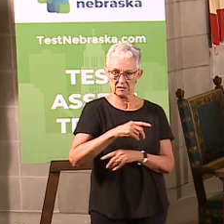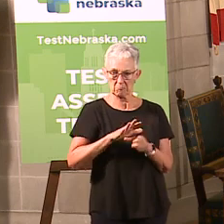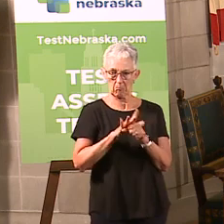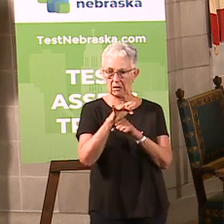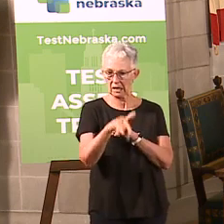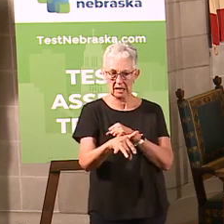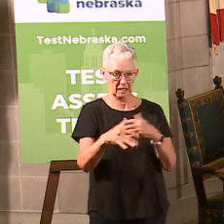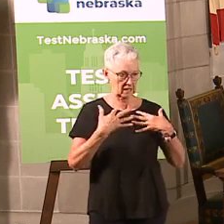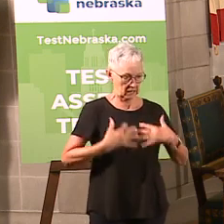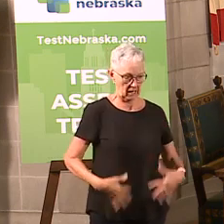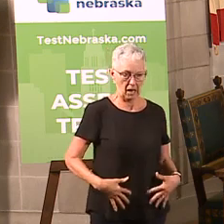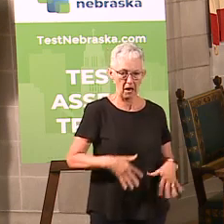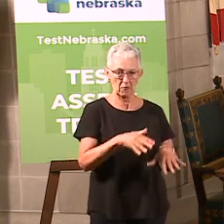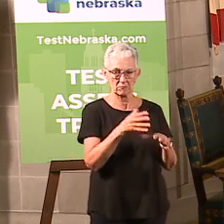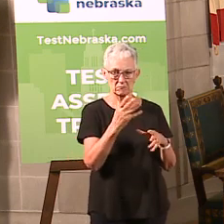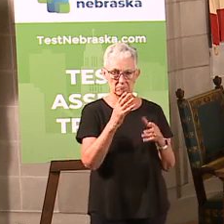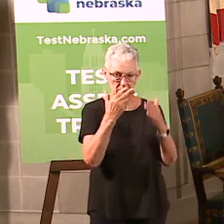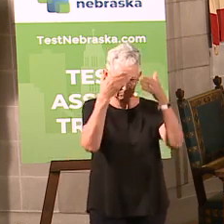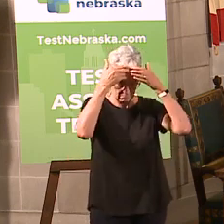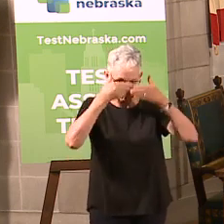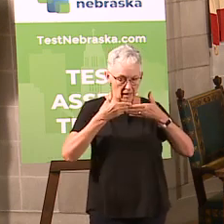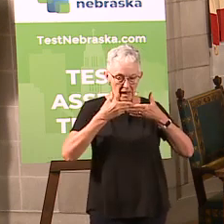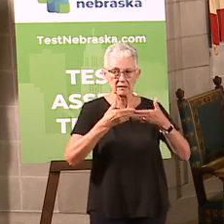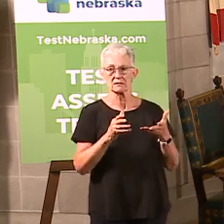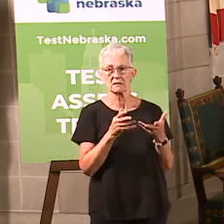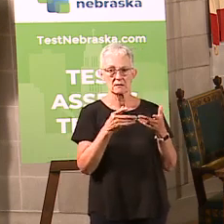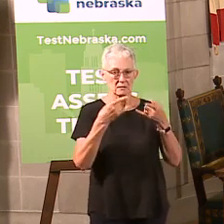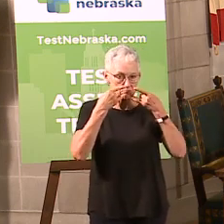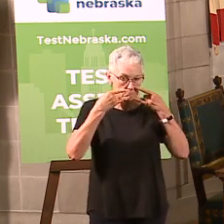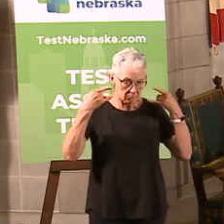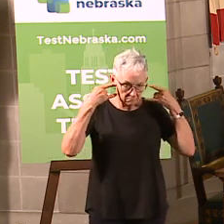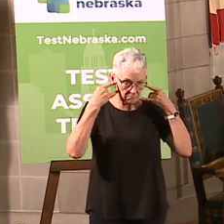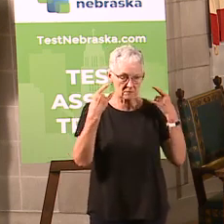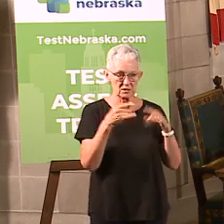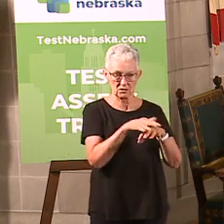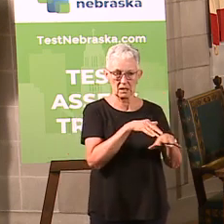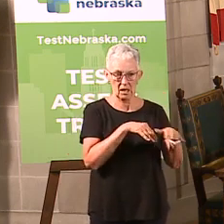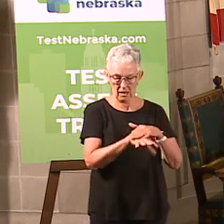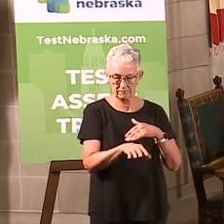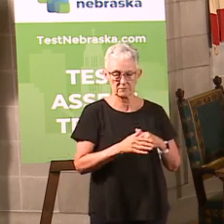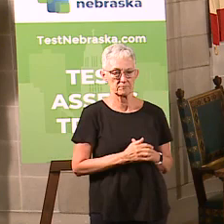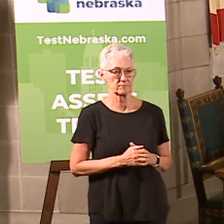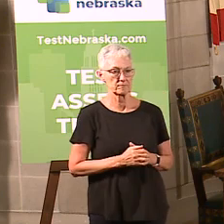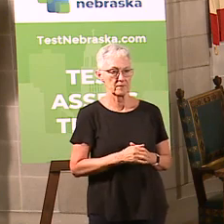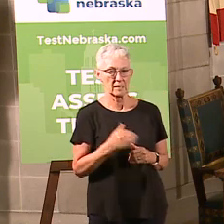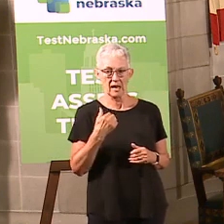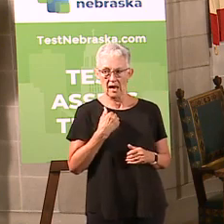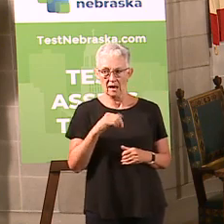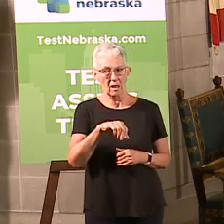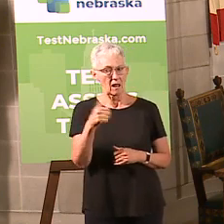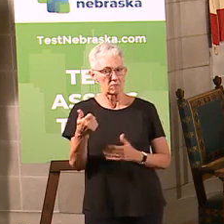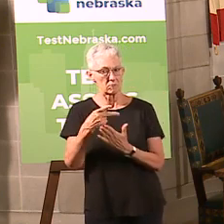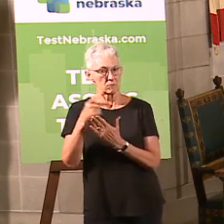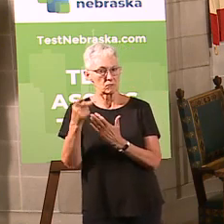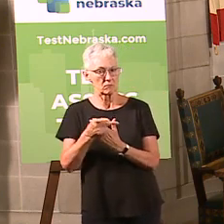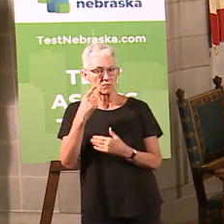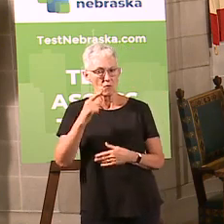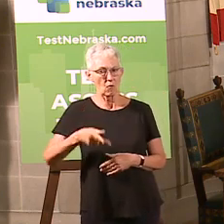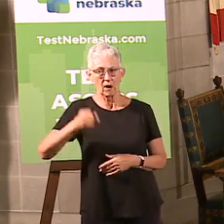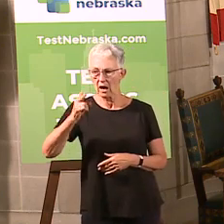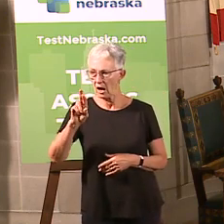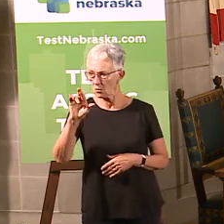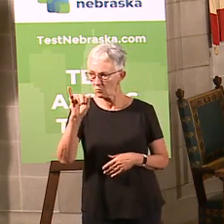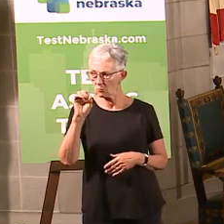and masks and gloves and so forth. And then we've got specific programs around at-risk communities we've talked a lot about, for example, long-term